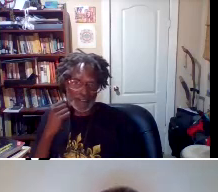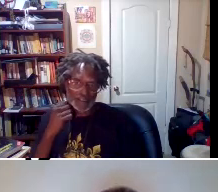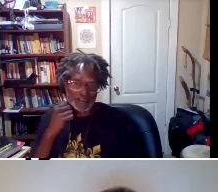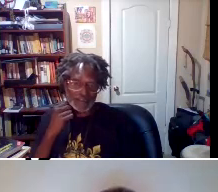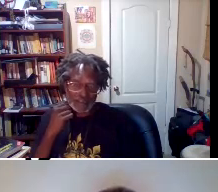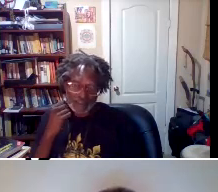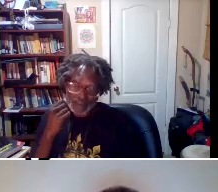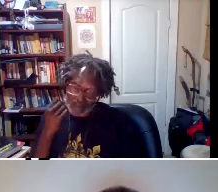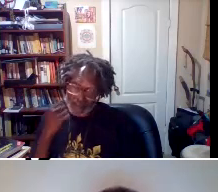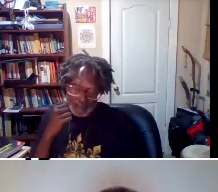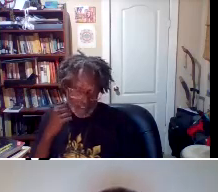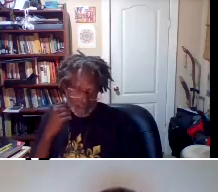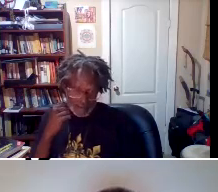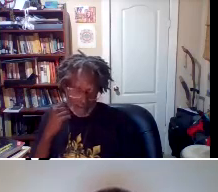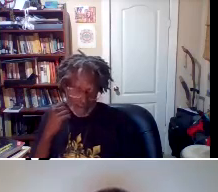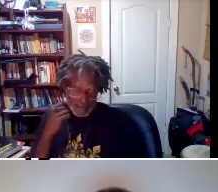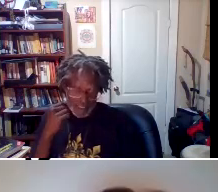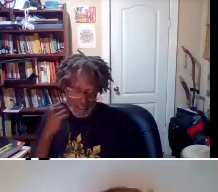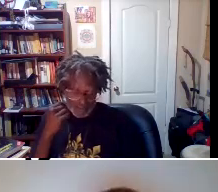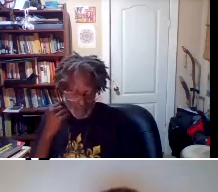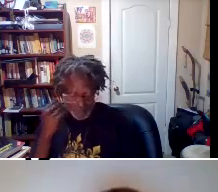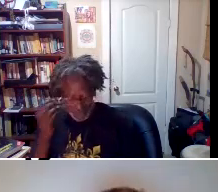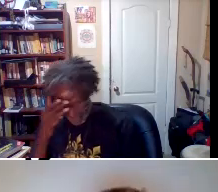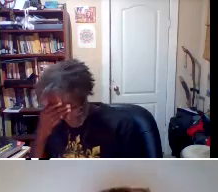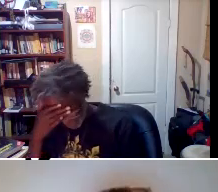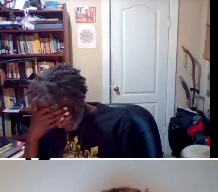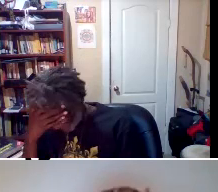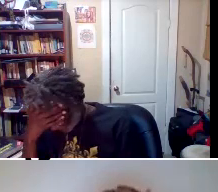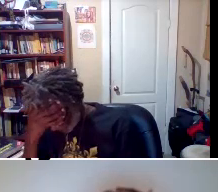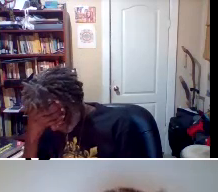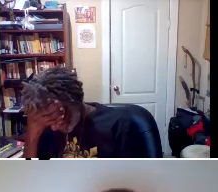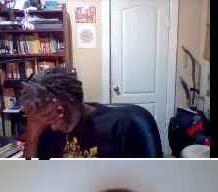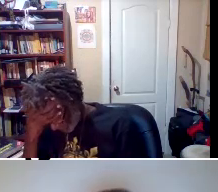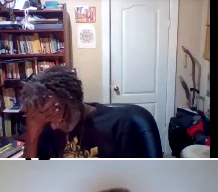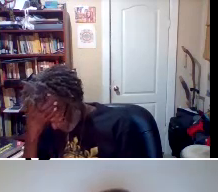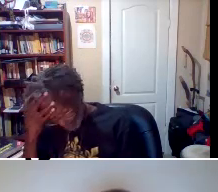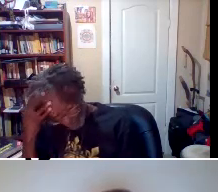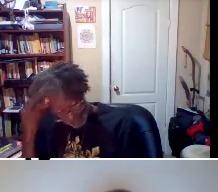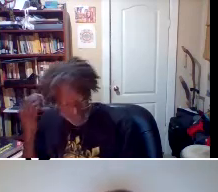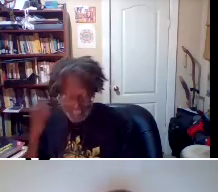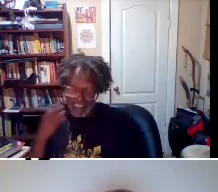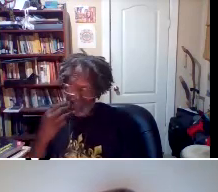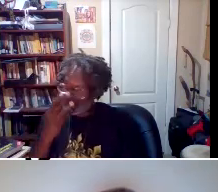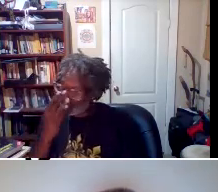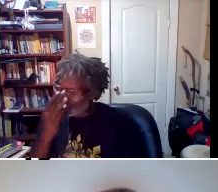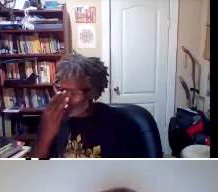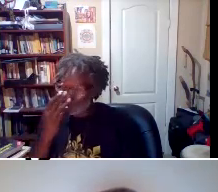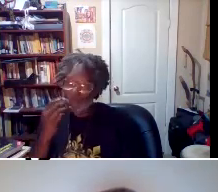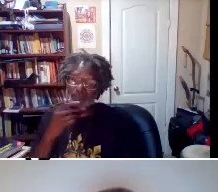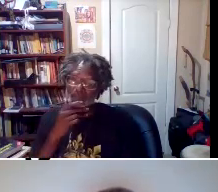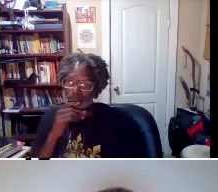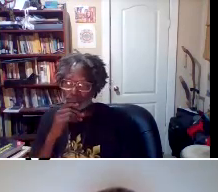that way. And, you know, that Yeah. goes both ways. Well, I don't know. Yeah. That just had me